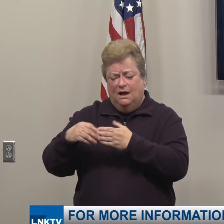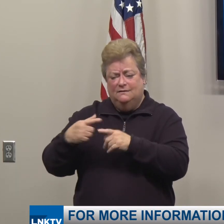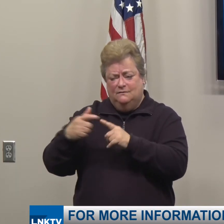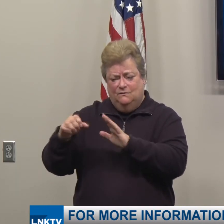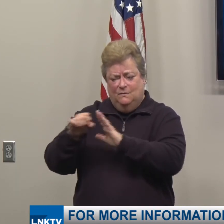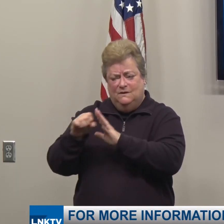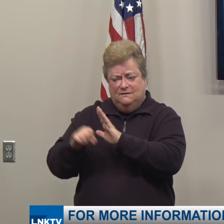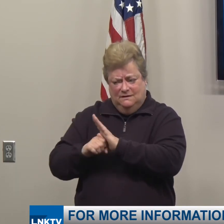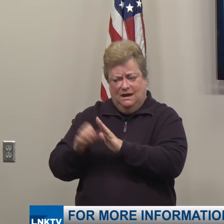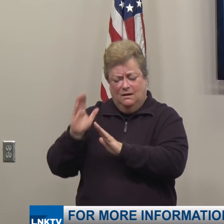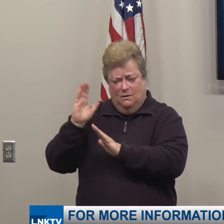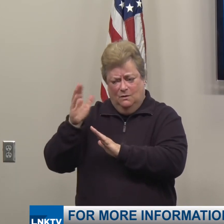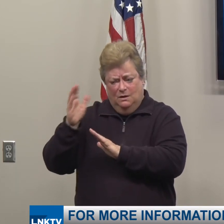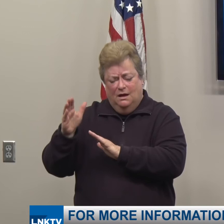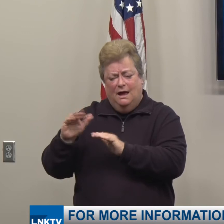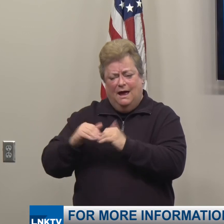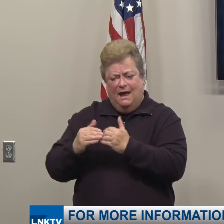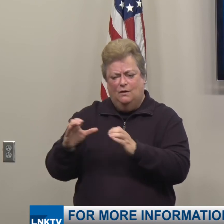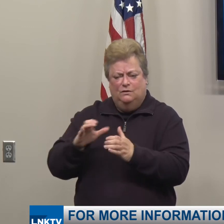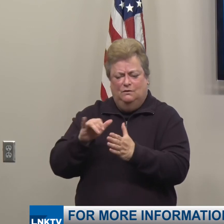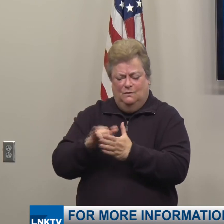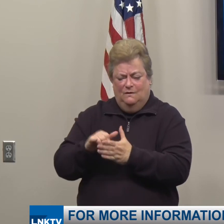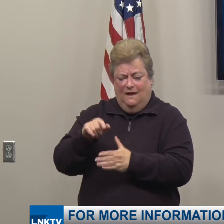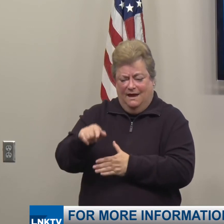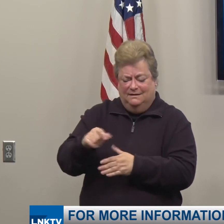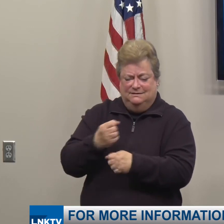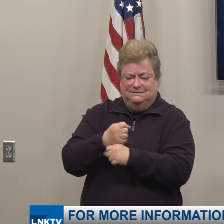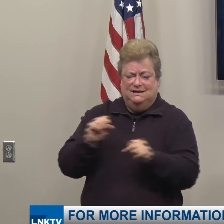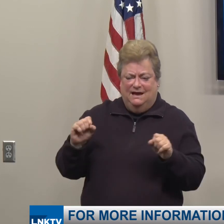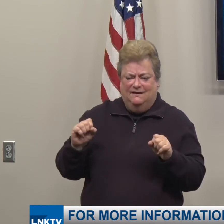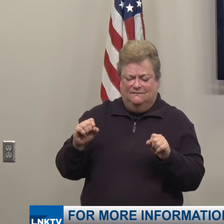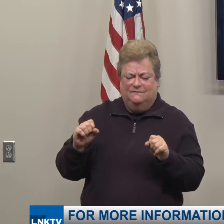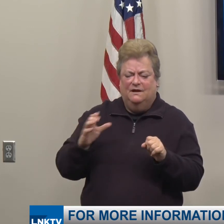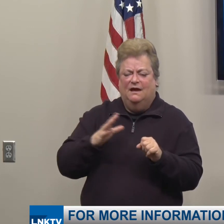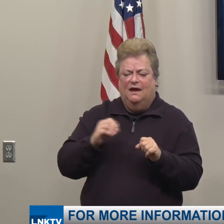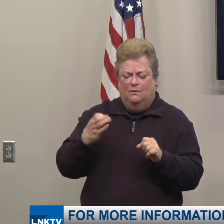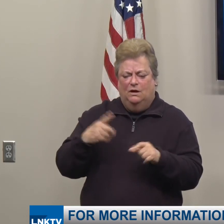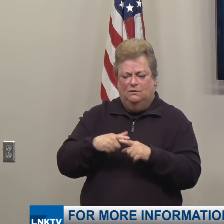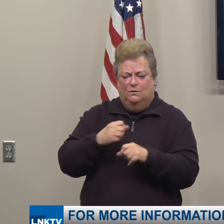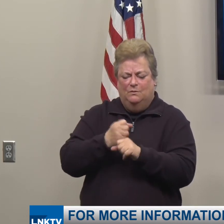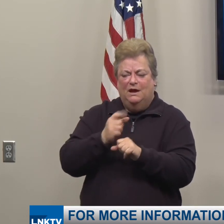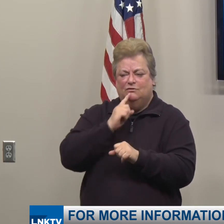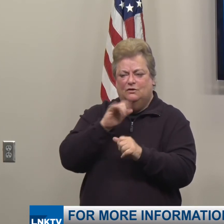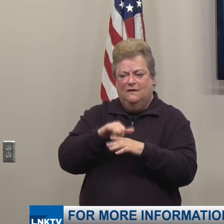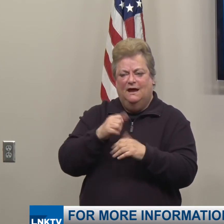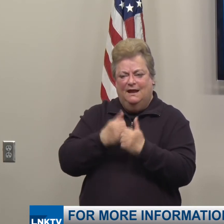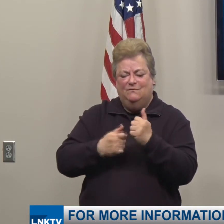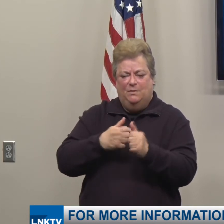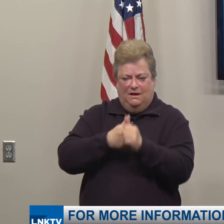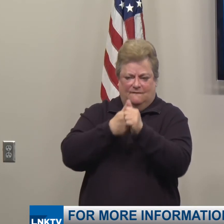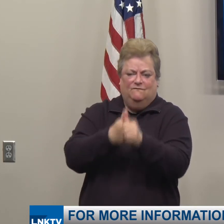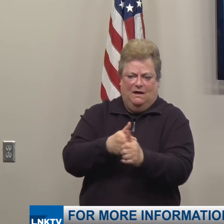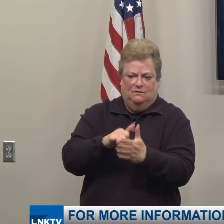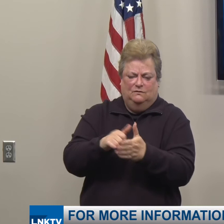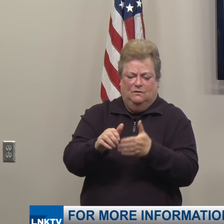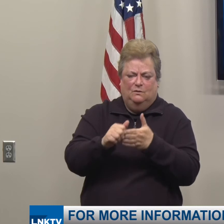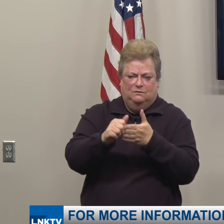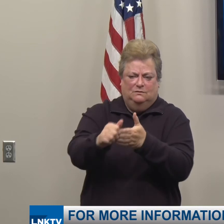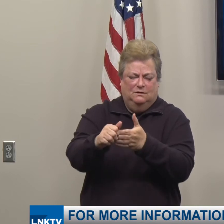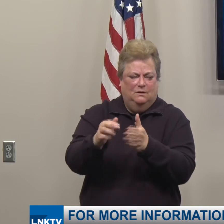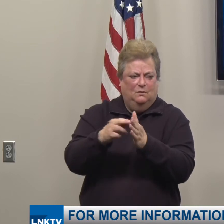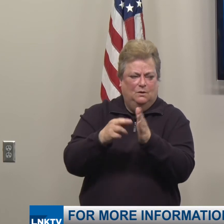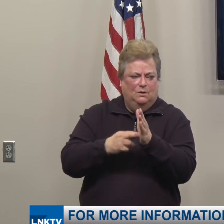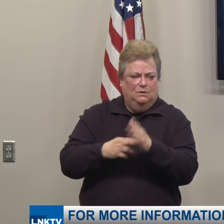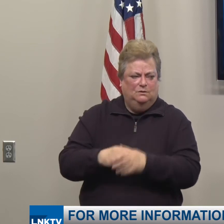state on how to do this safely. And we want to make sure everyone is consulting that guidance. The